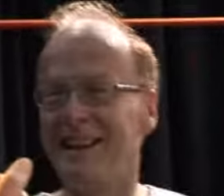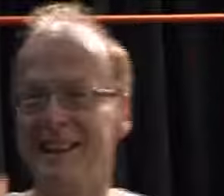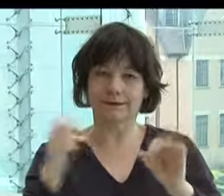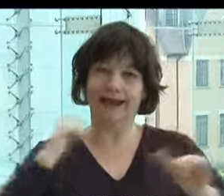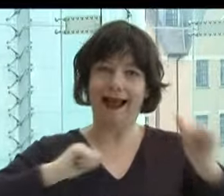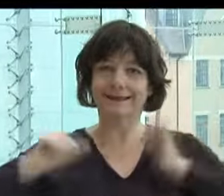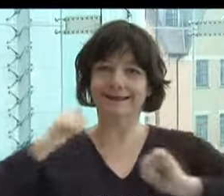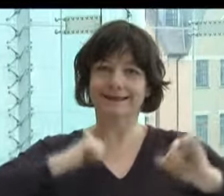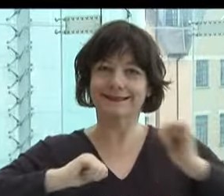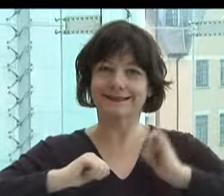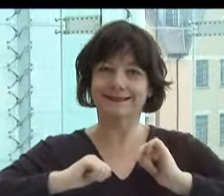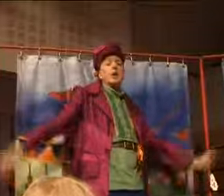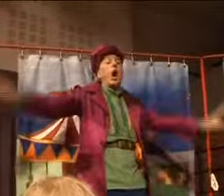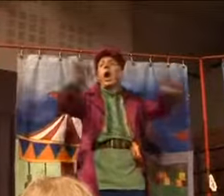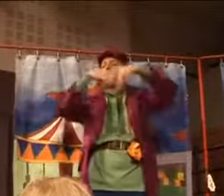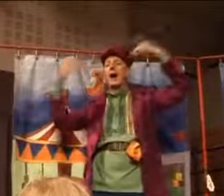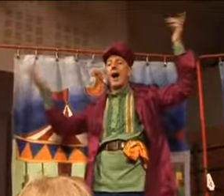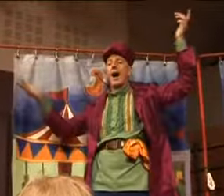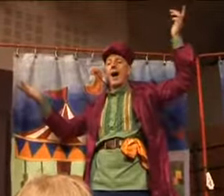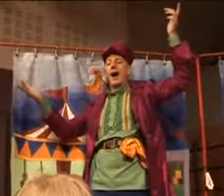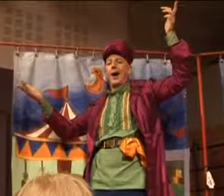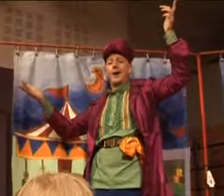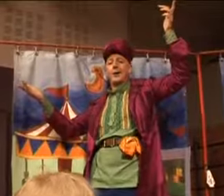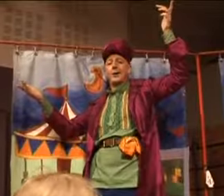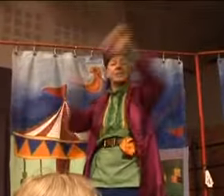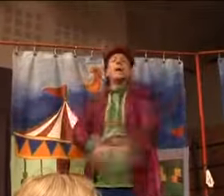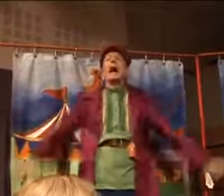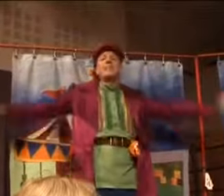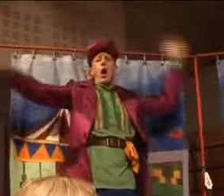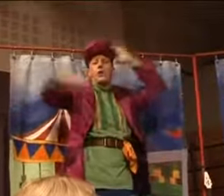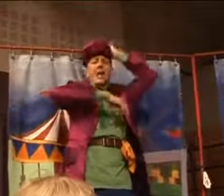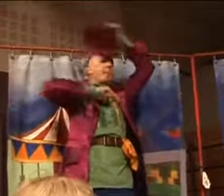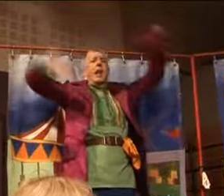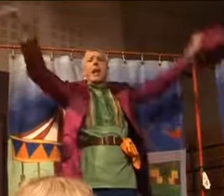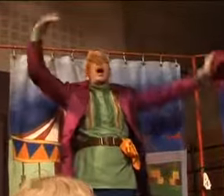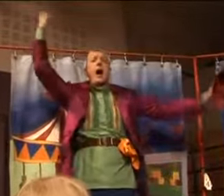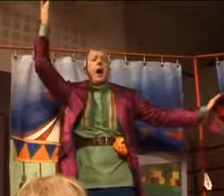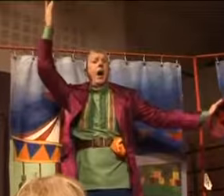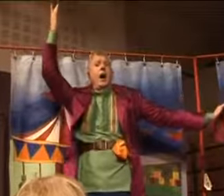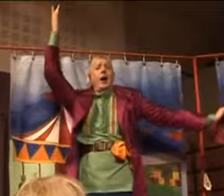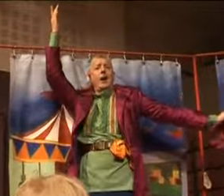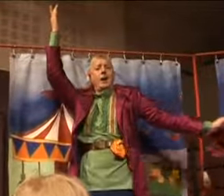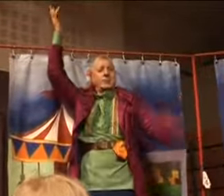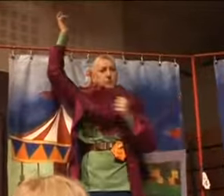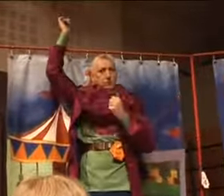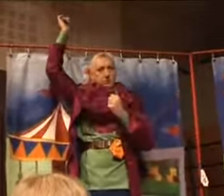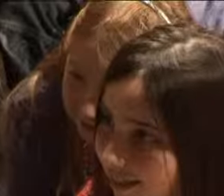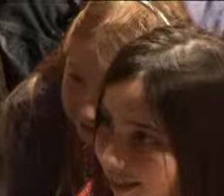And actors. All the boos and all the applause. He really